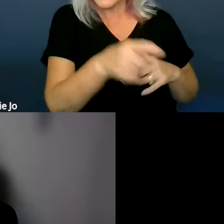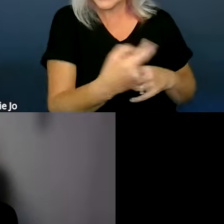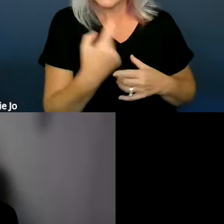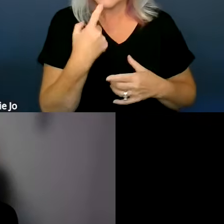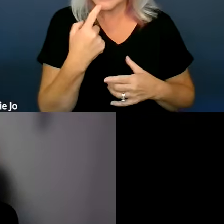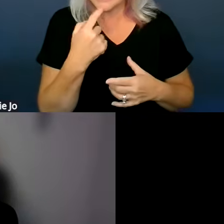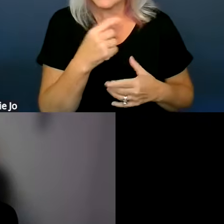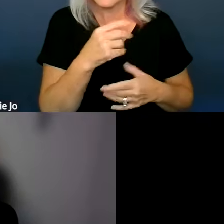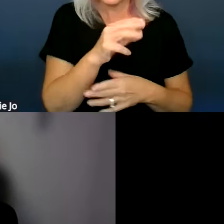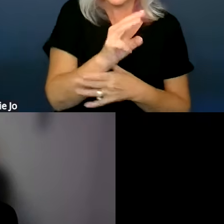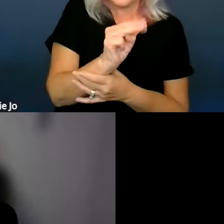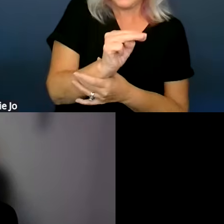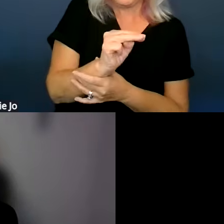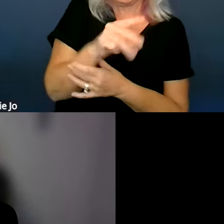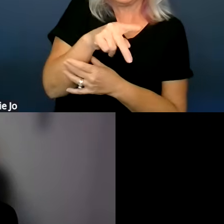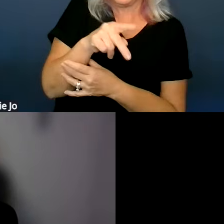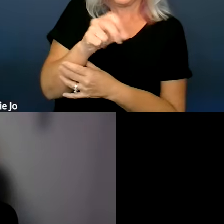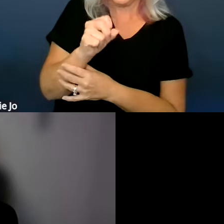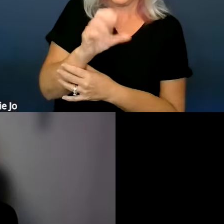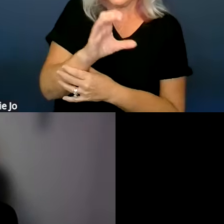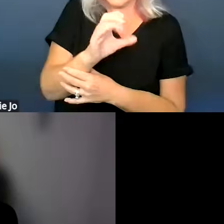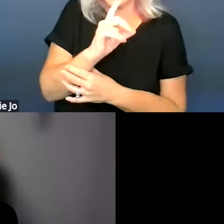by the MPSC. You agree with that?